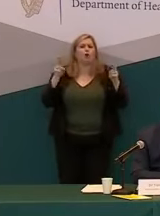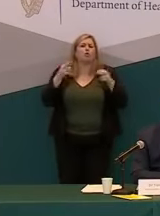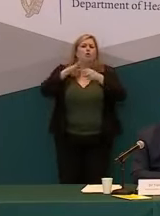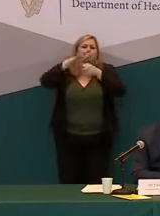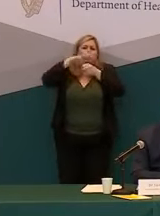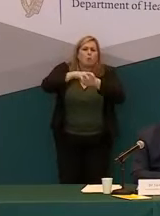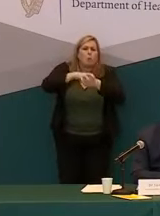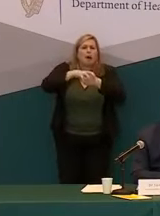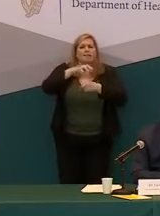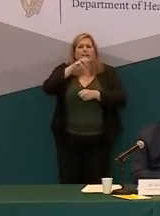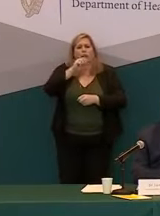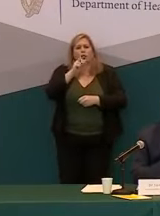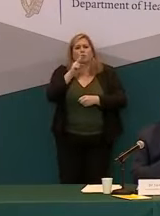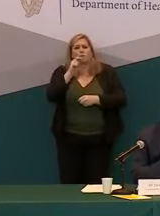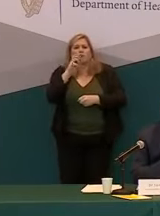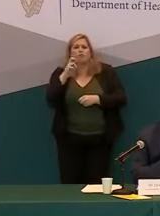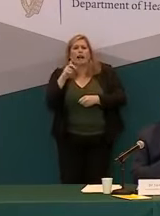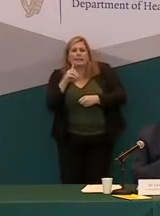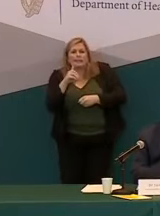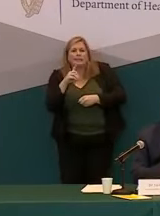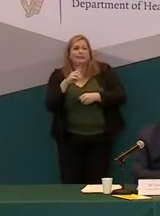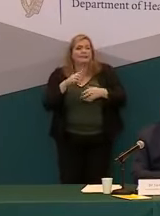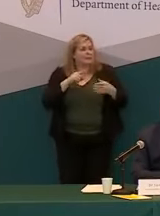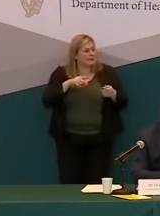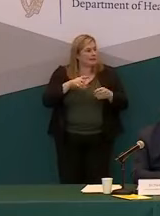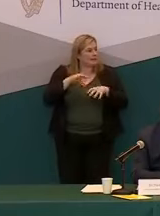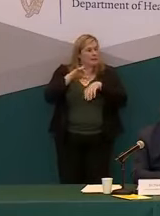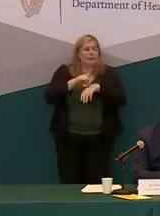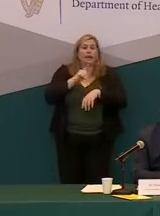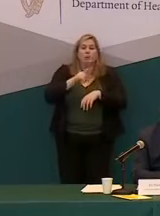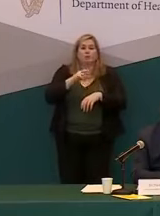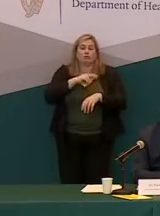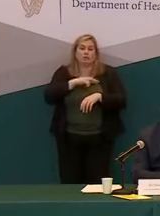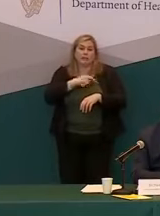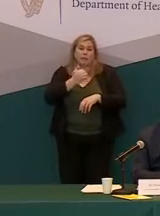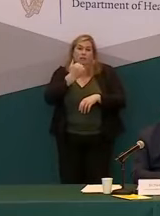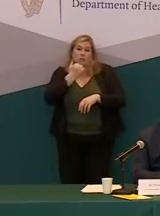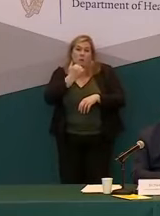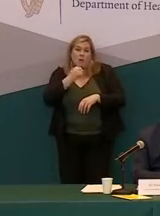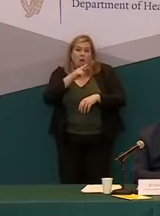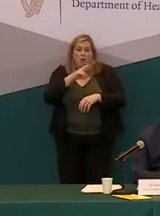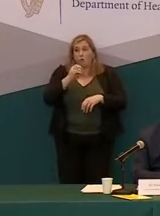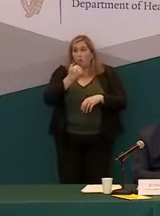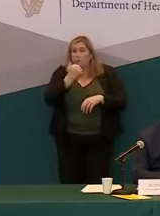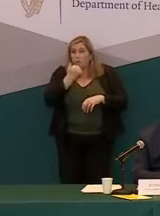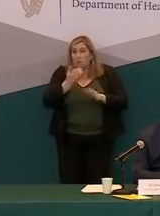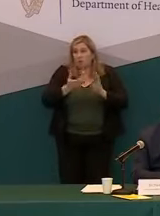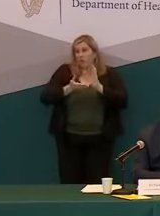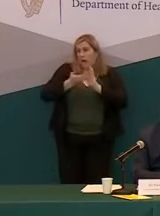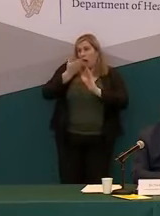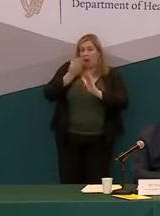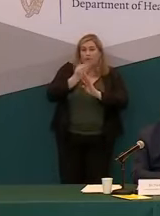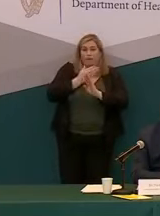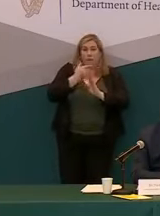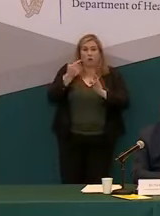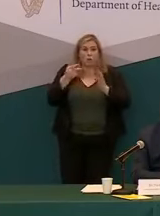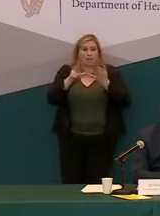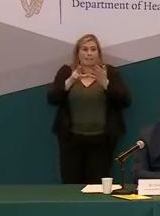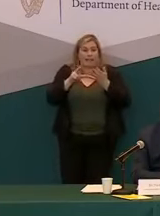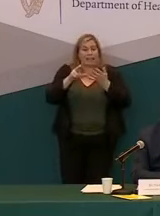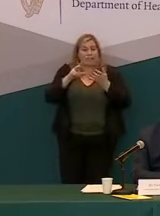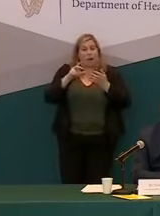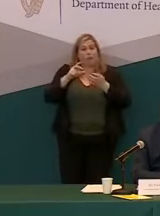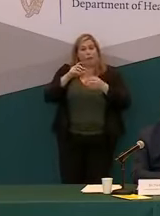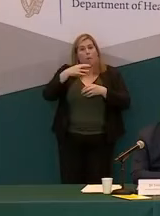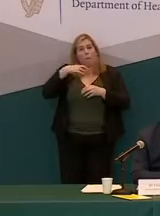that the reproduction number was quite high before the measures of 28th of March were introduced. So